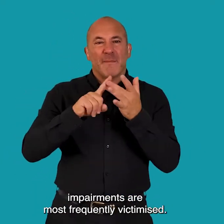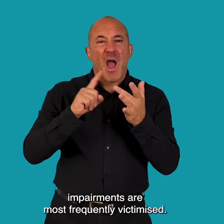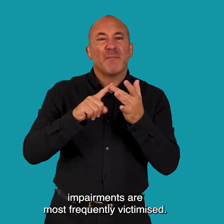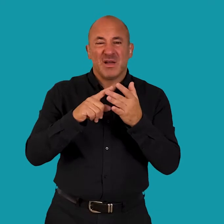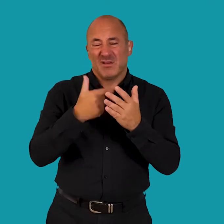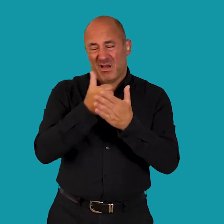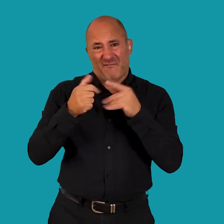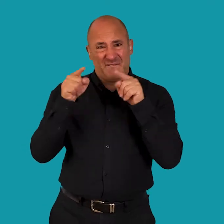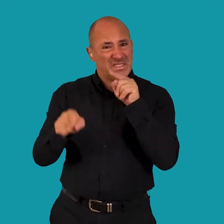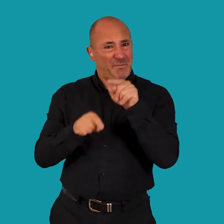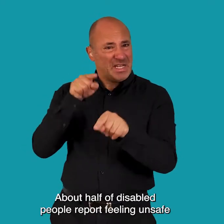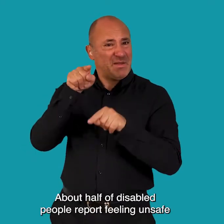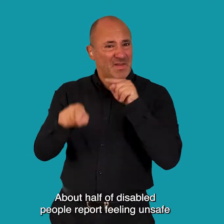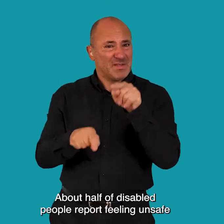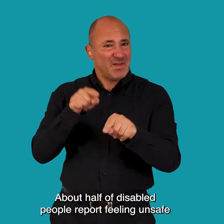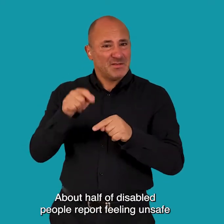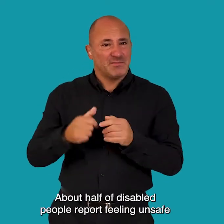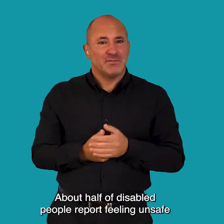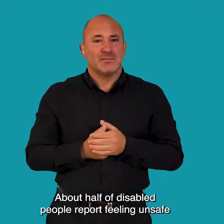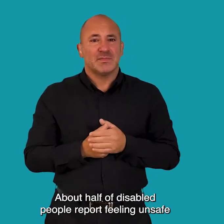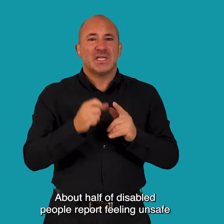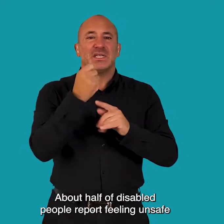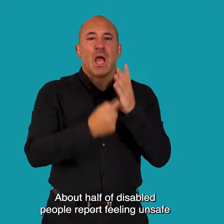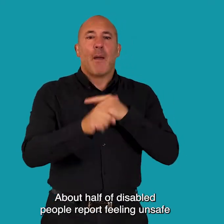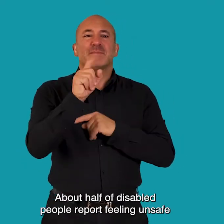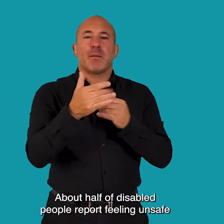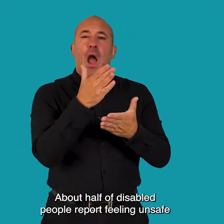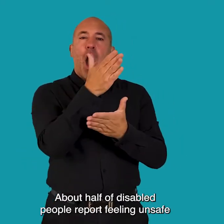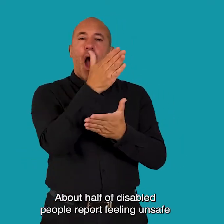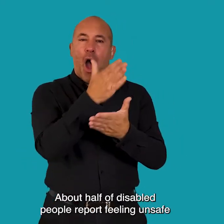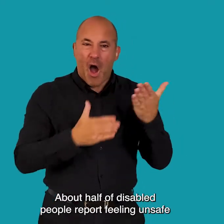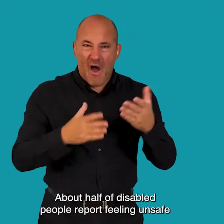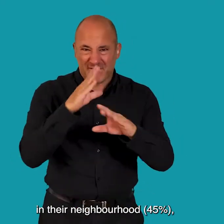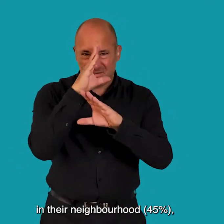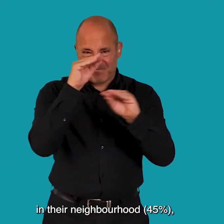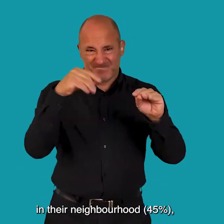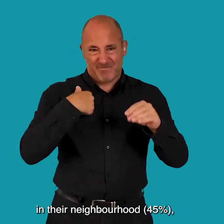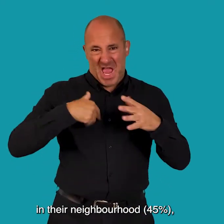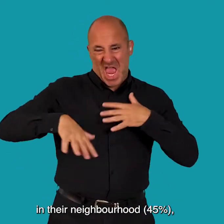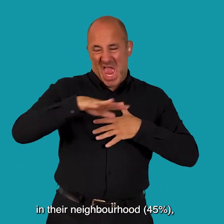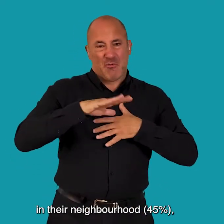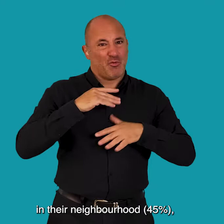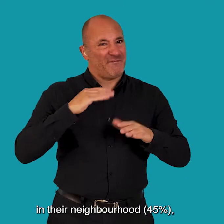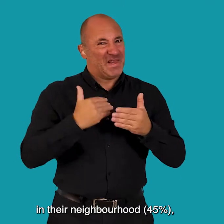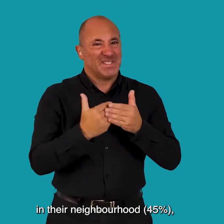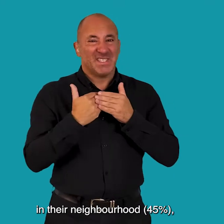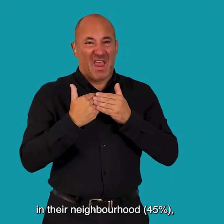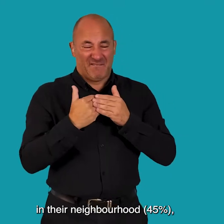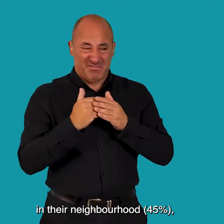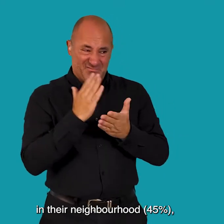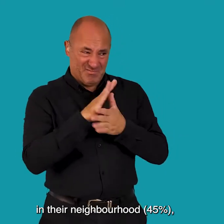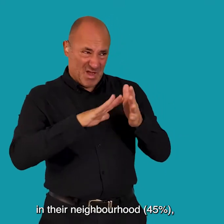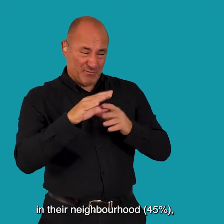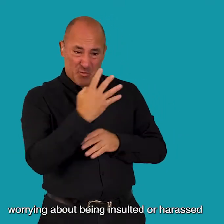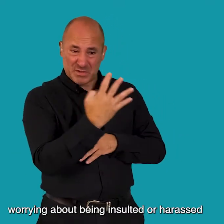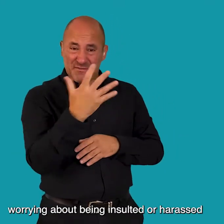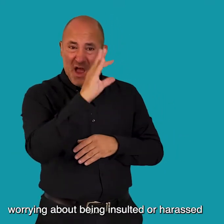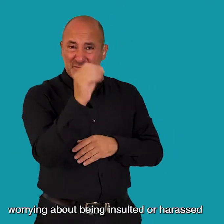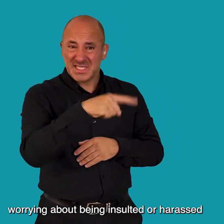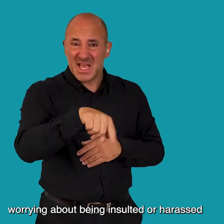victimised. About half of disabled people report feeling unsafe in their neighbourhood, 45%, worrying about being